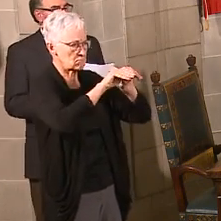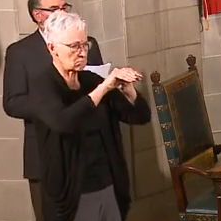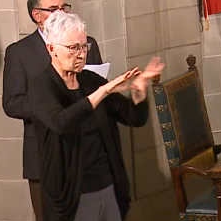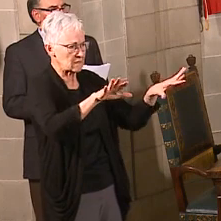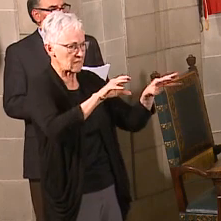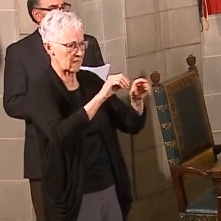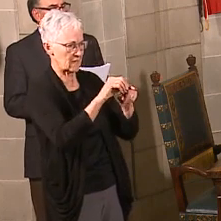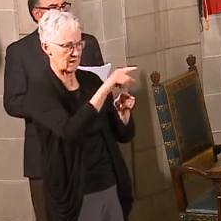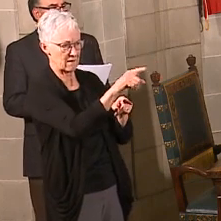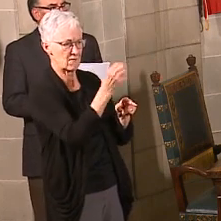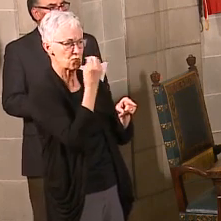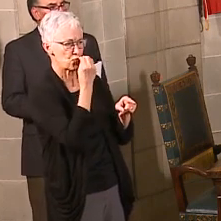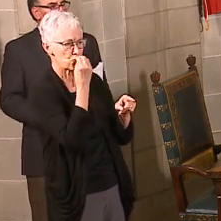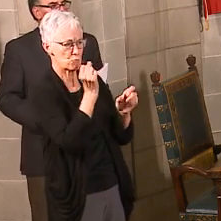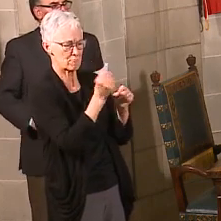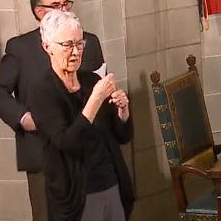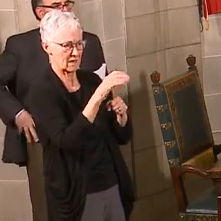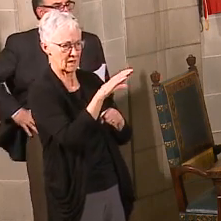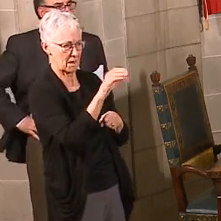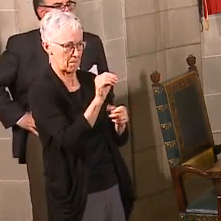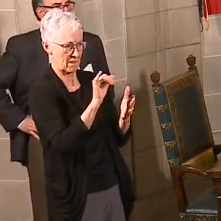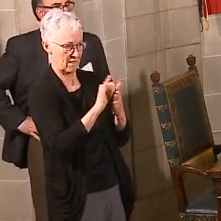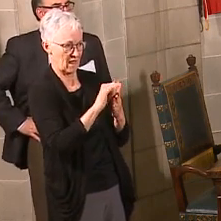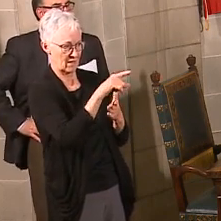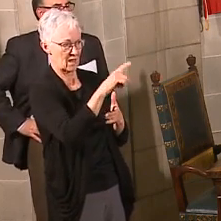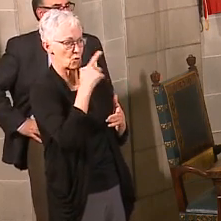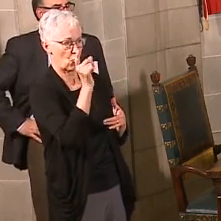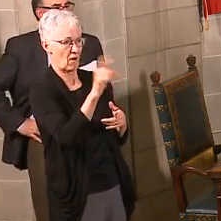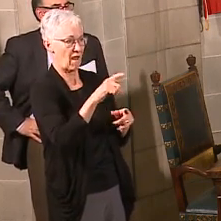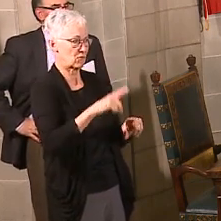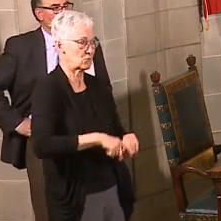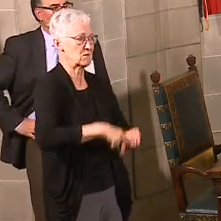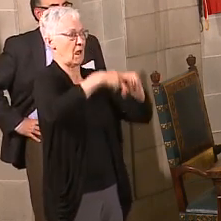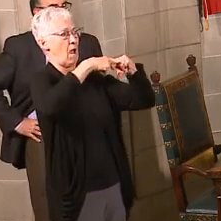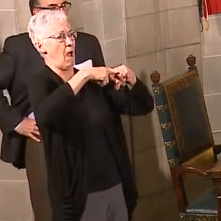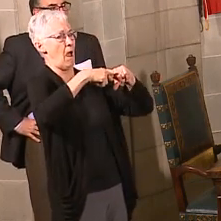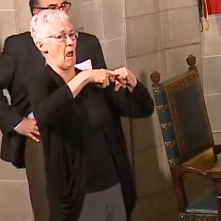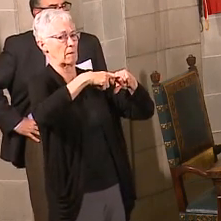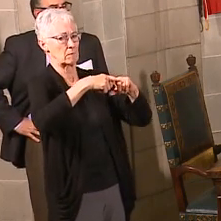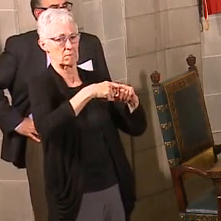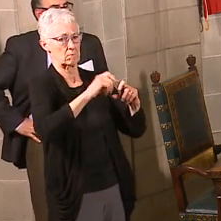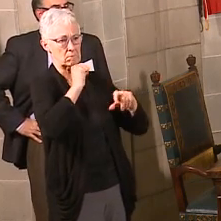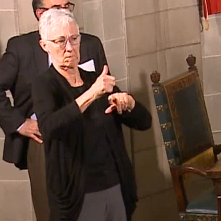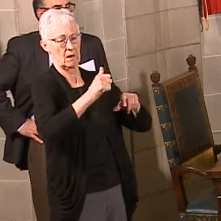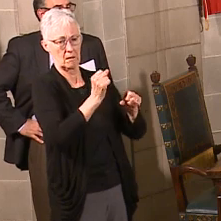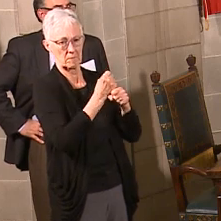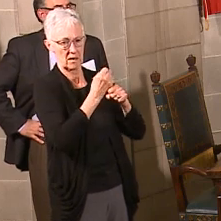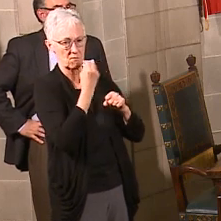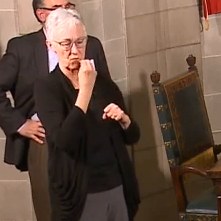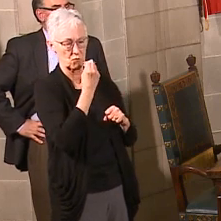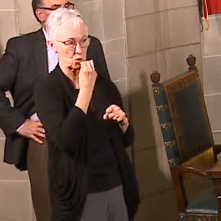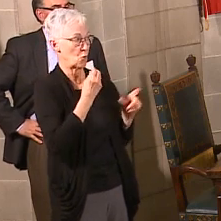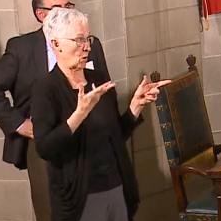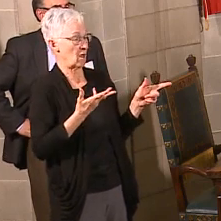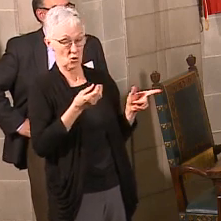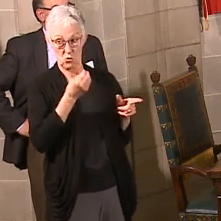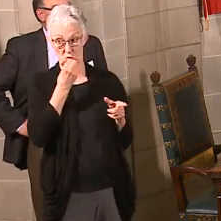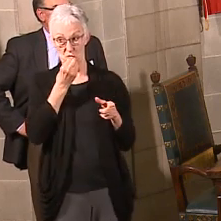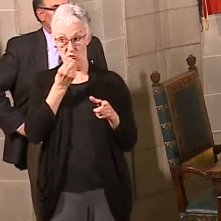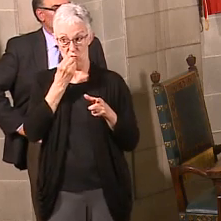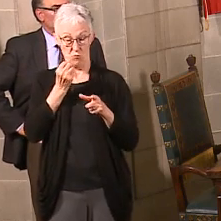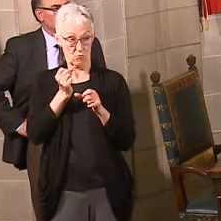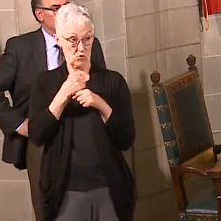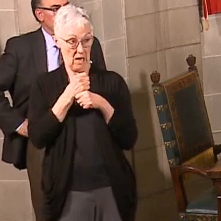being impacted? I think actually she's bringing up a great point. Food production is being impacted right now, with the not just here in Nebraska. This is not